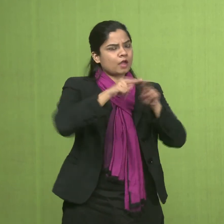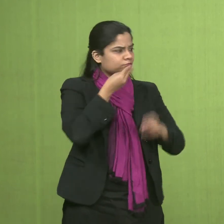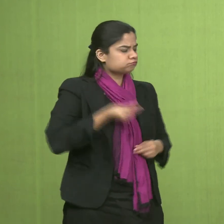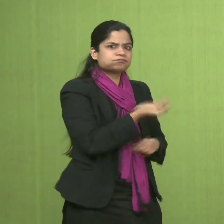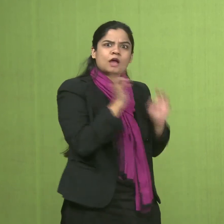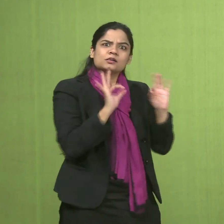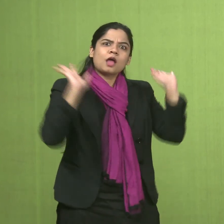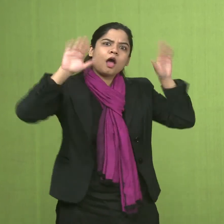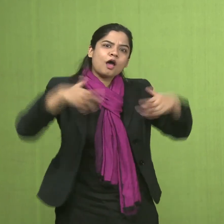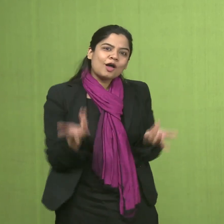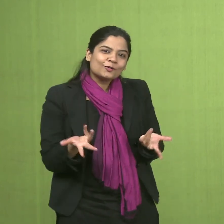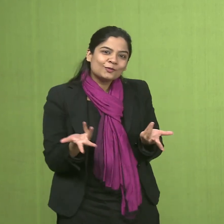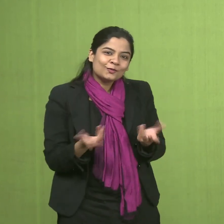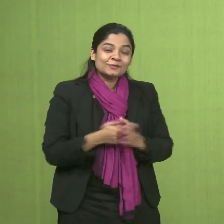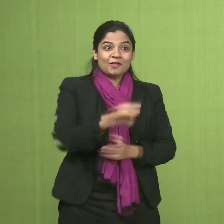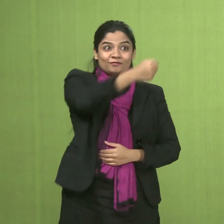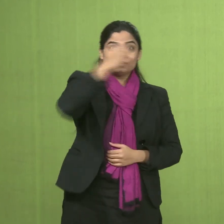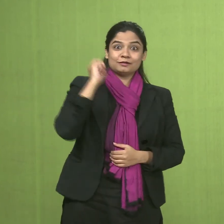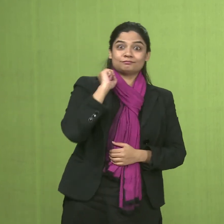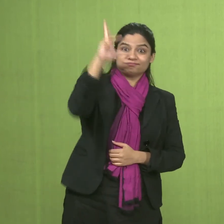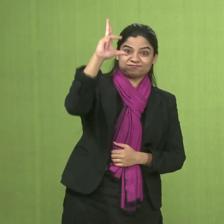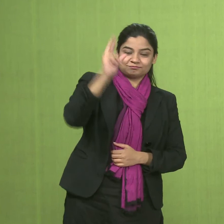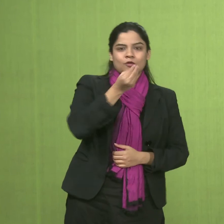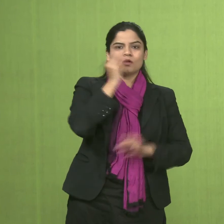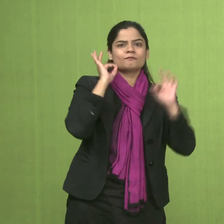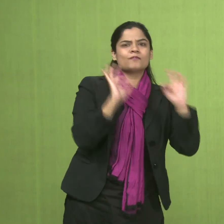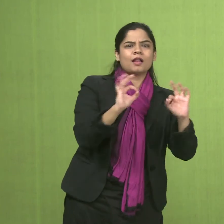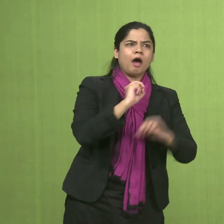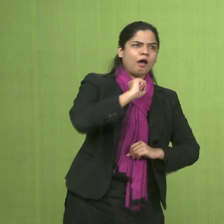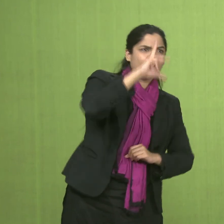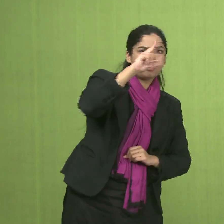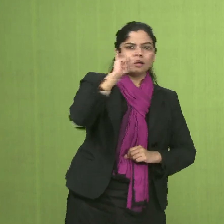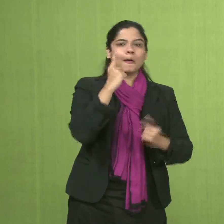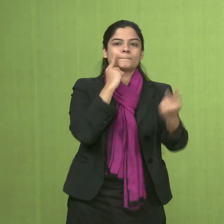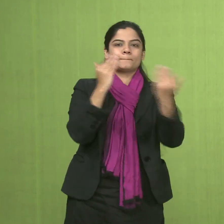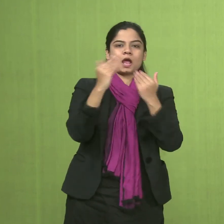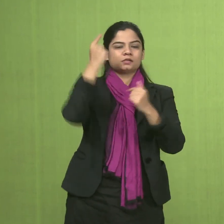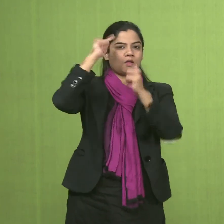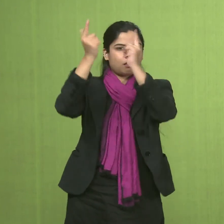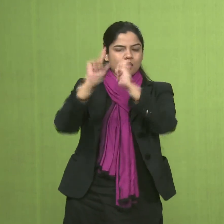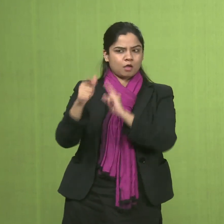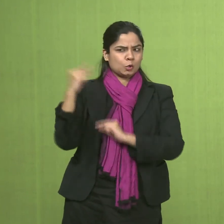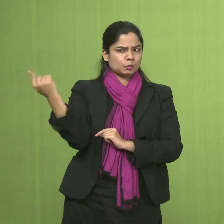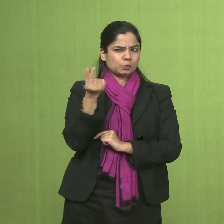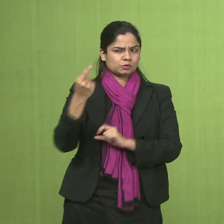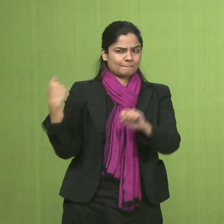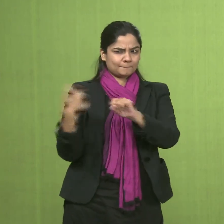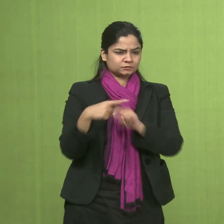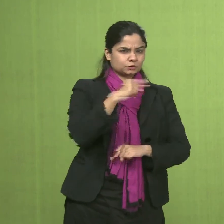that expensive, but we need them. They are also the equipments. Refrigerator is expensive. We need that too. So we have to be logical